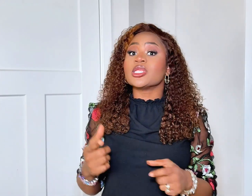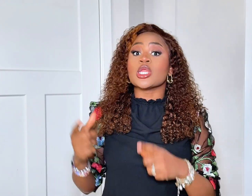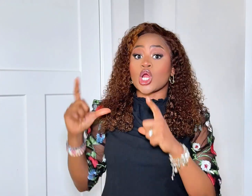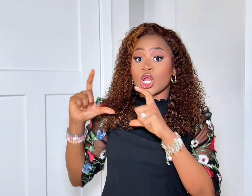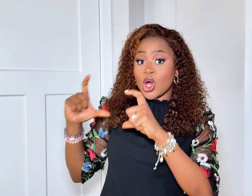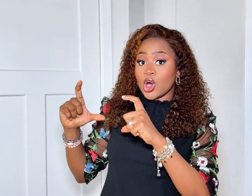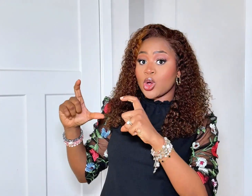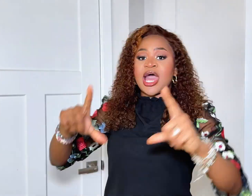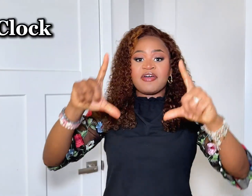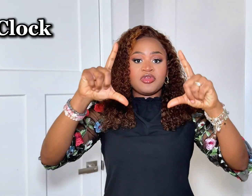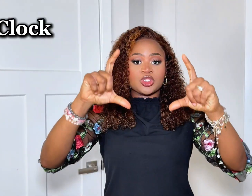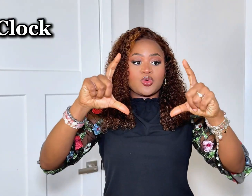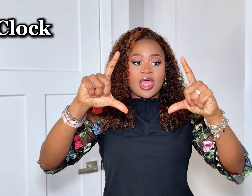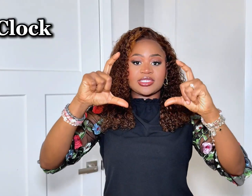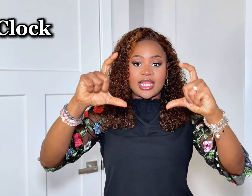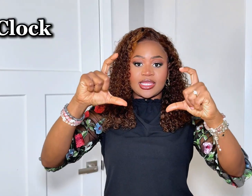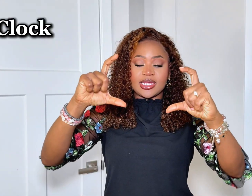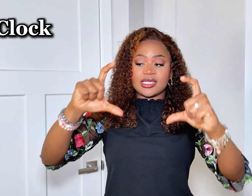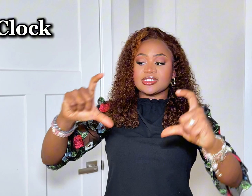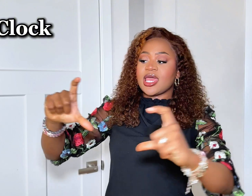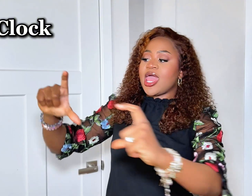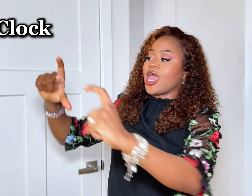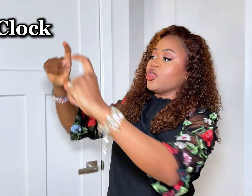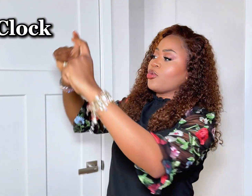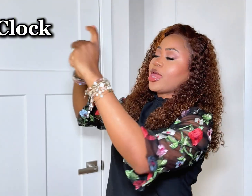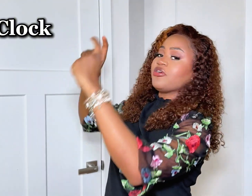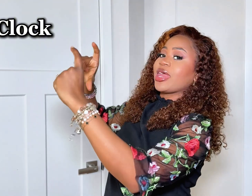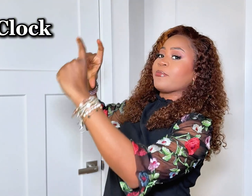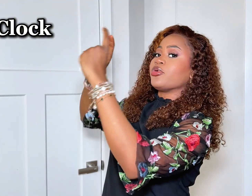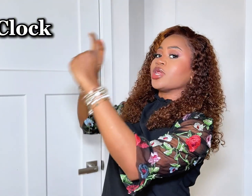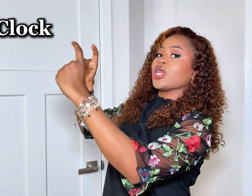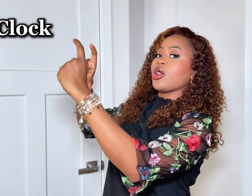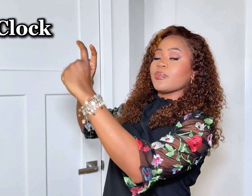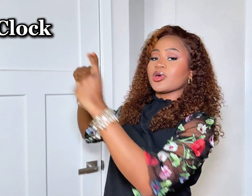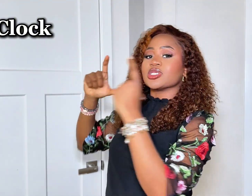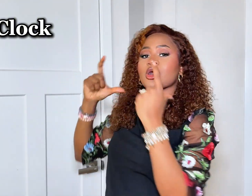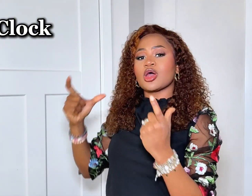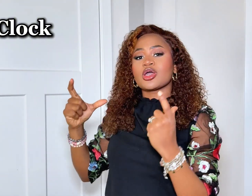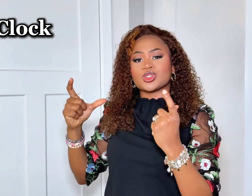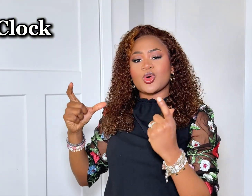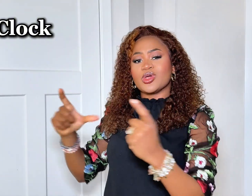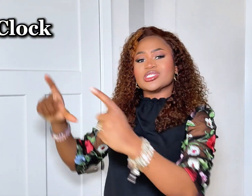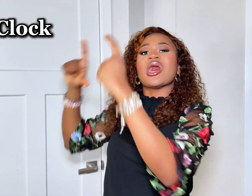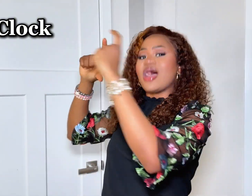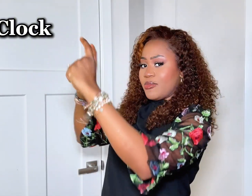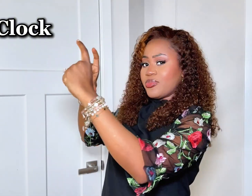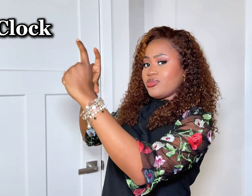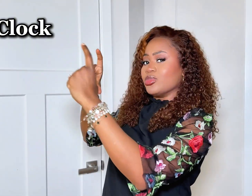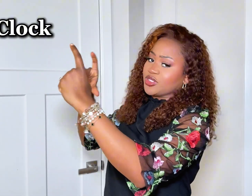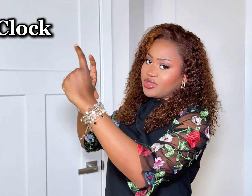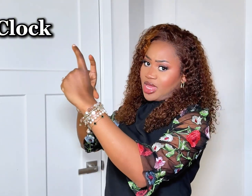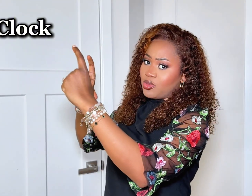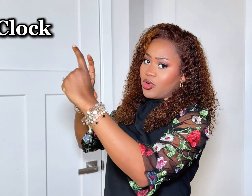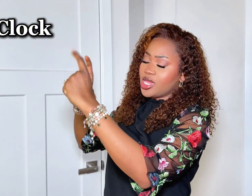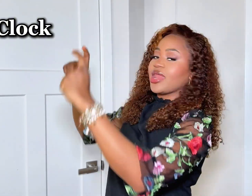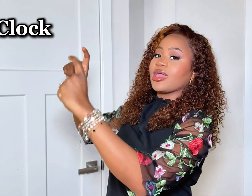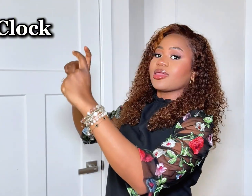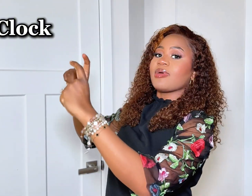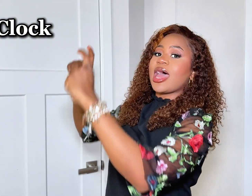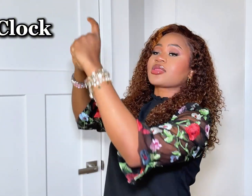the clock. Have your two hands like this and you kind of like put it up because the clock is always up most of the time, right? Like act as